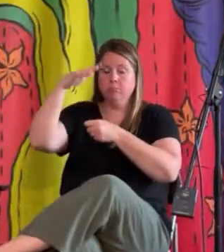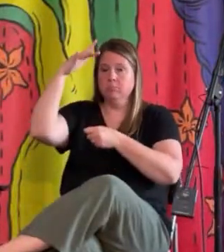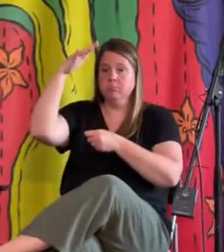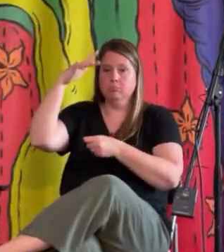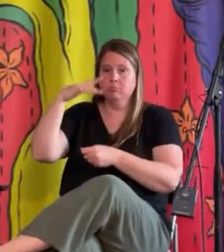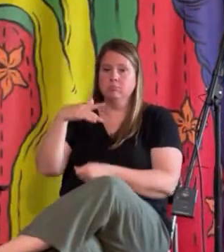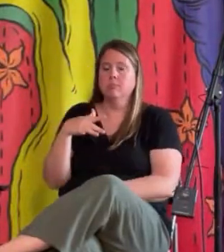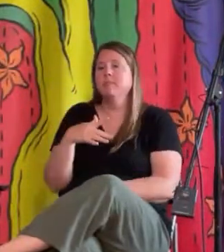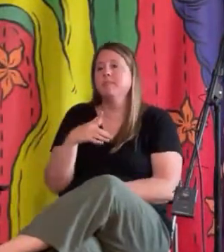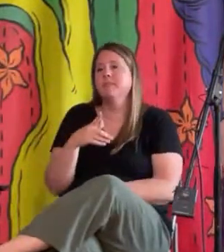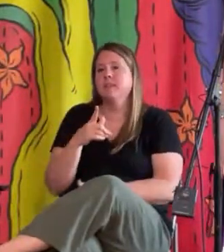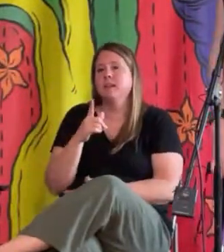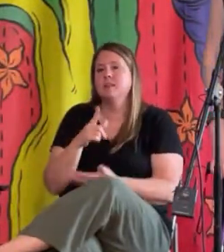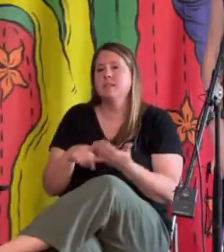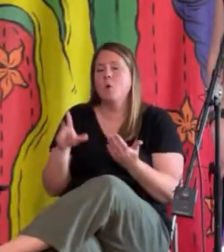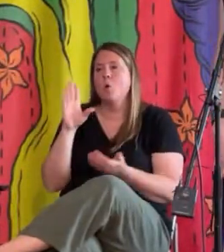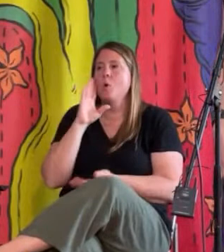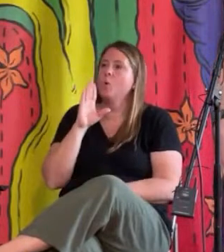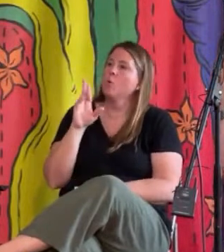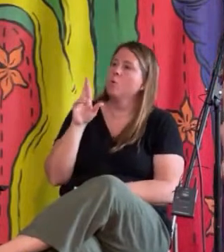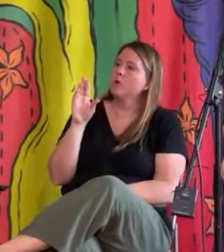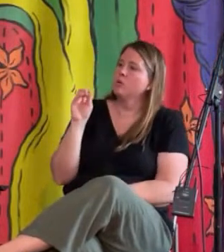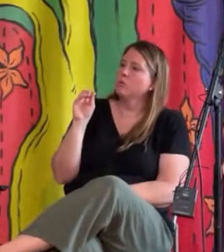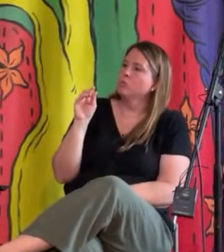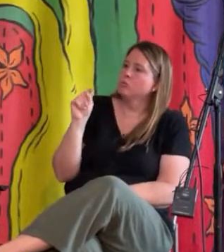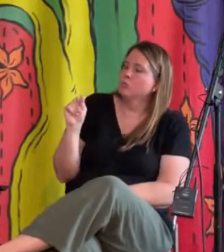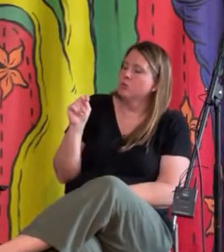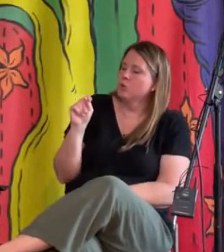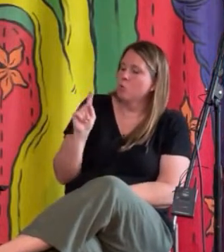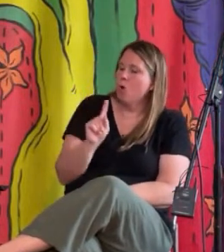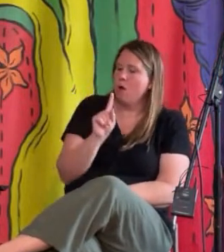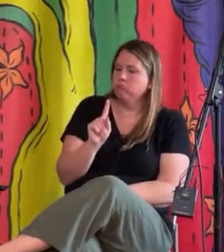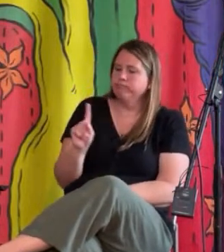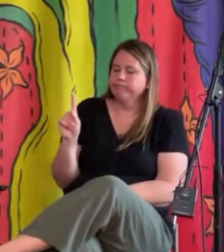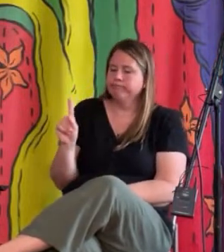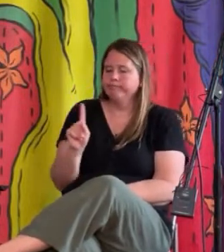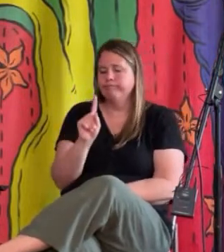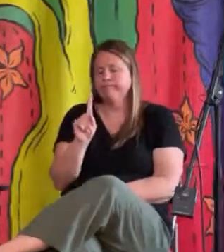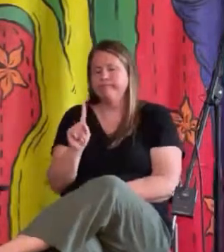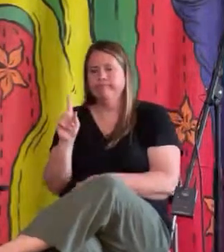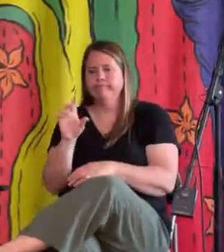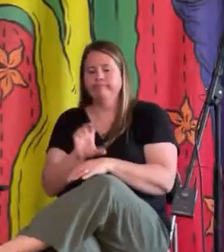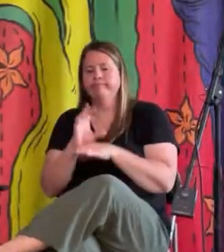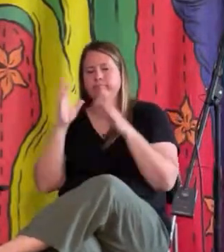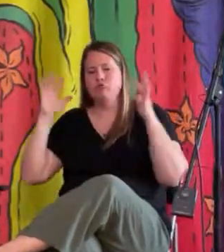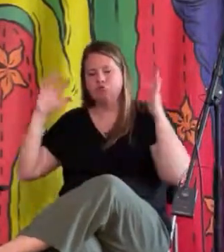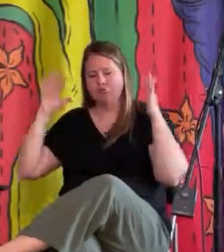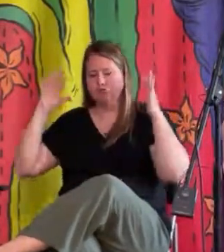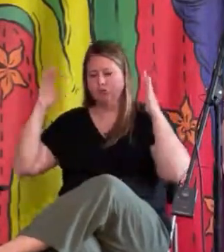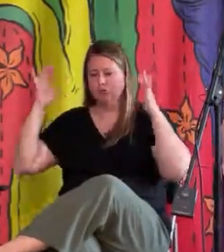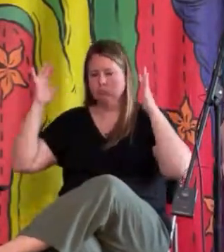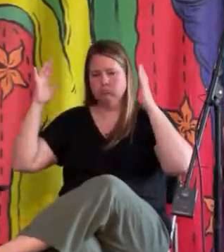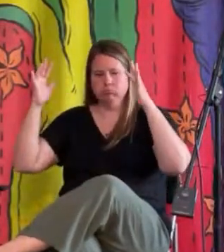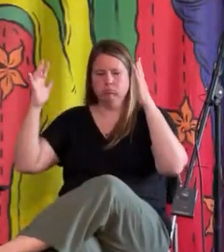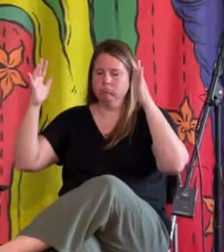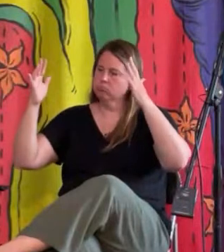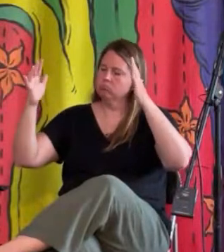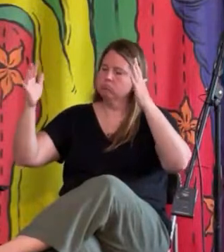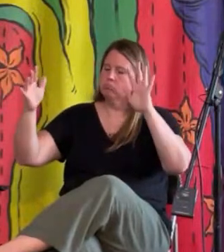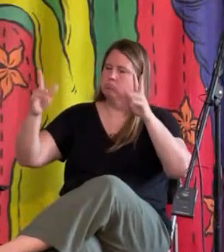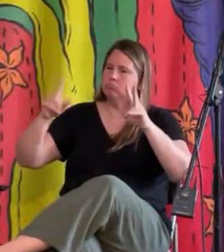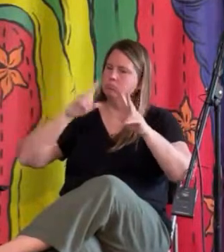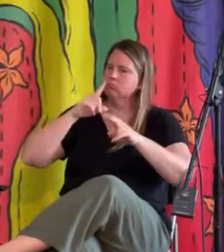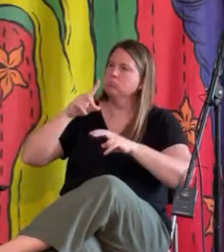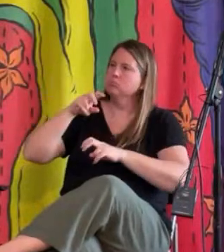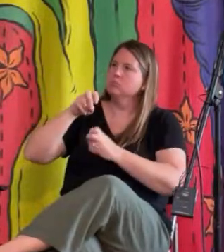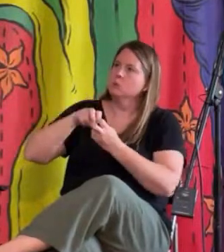What would root? Walking through a cathedral of oak trees and bristlecone pines, scolded by squirrels